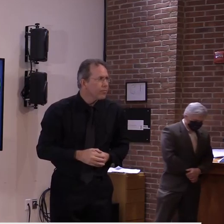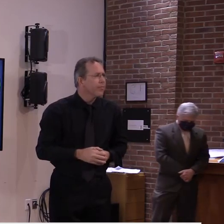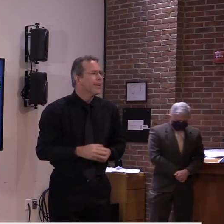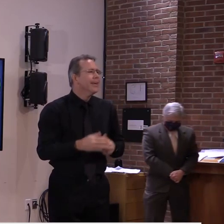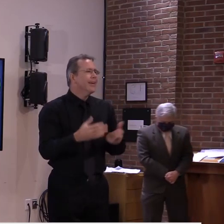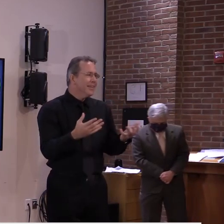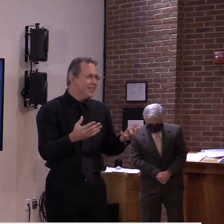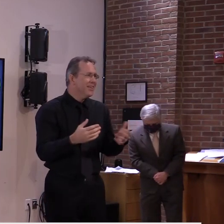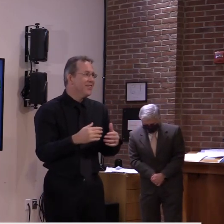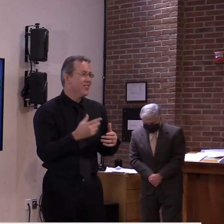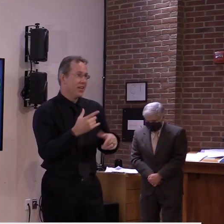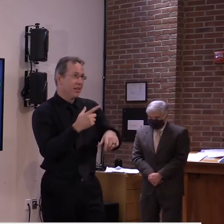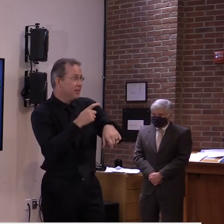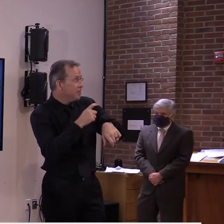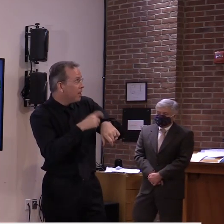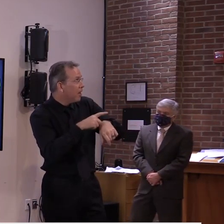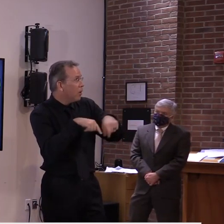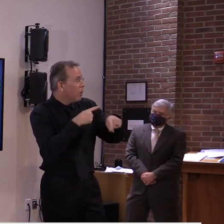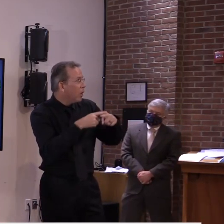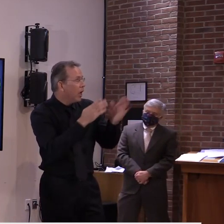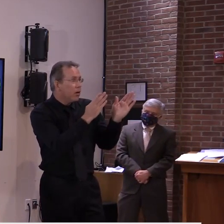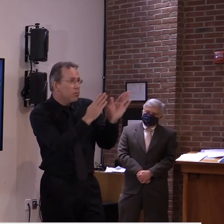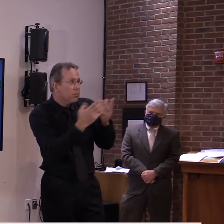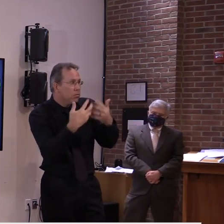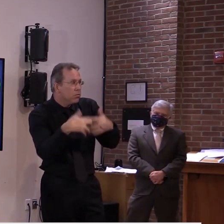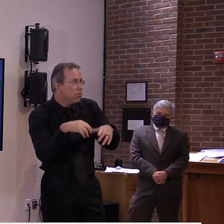that, making sure that that gets in today.